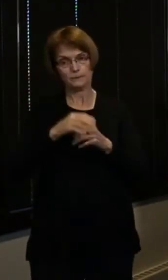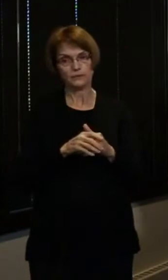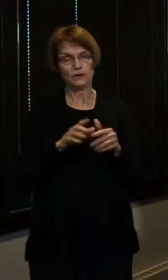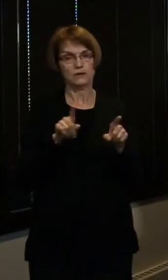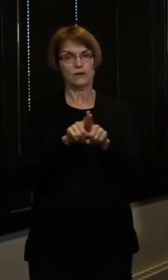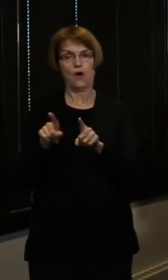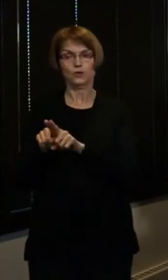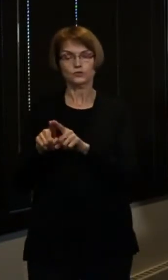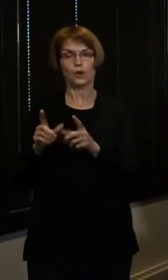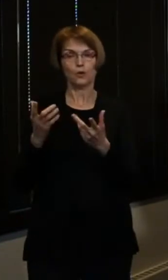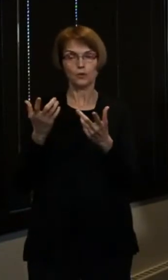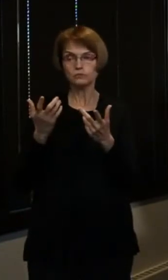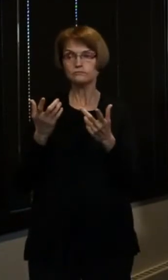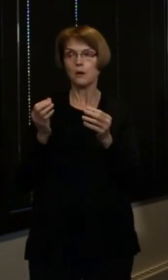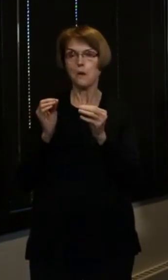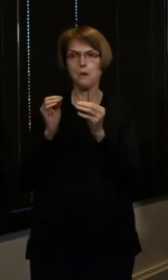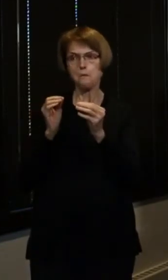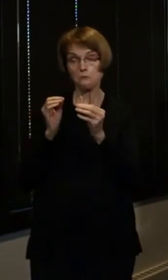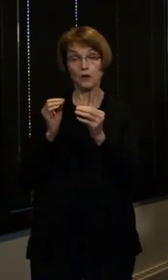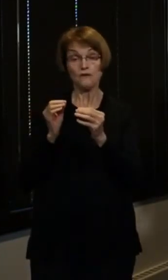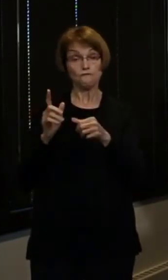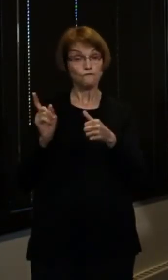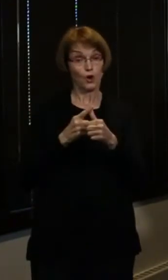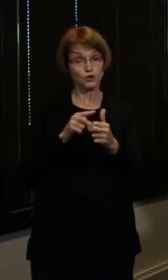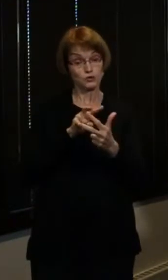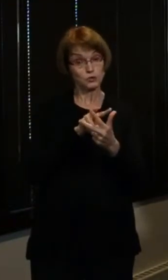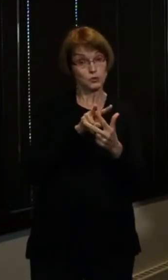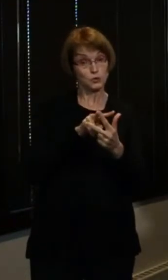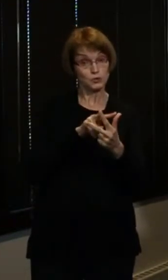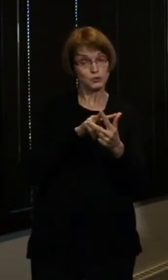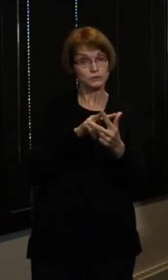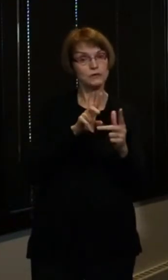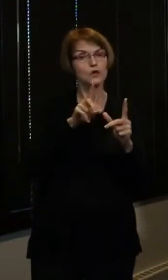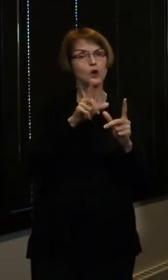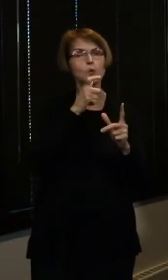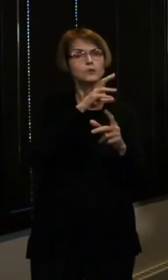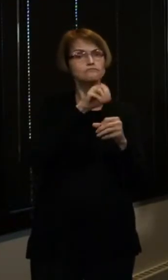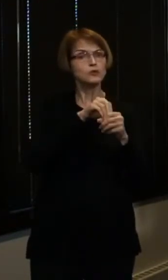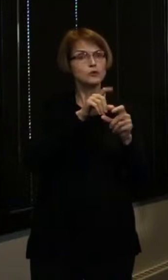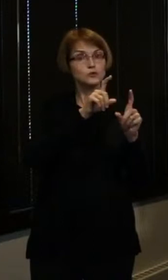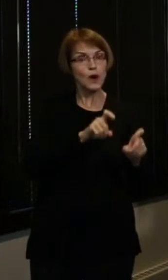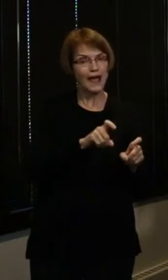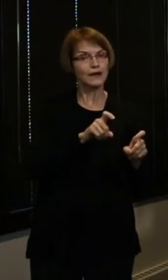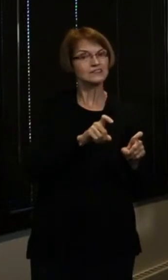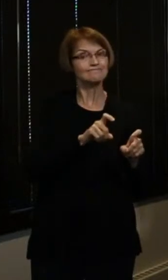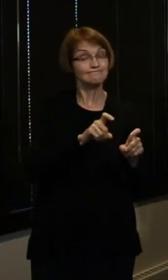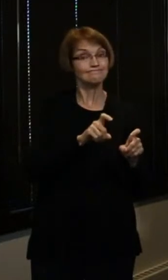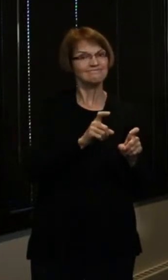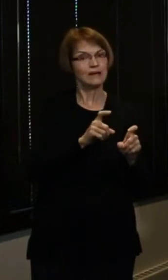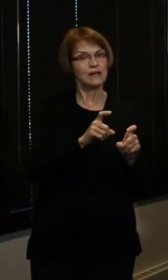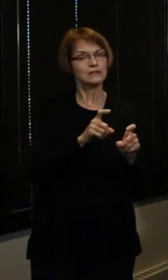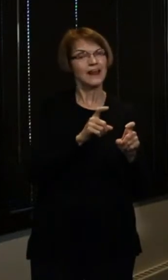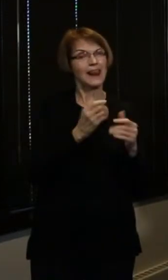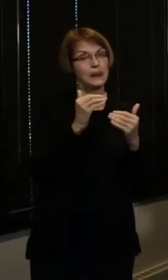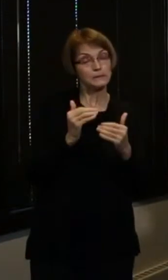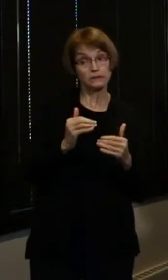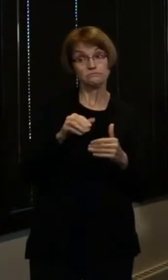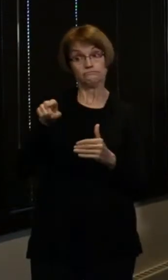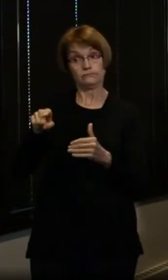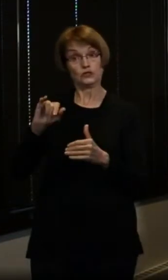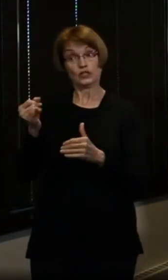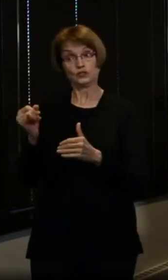in the trials. So they were much different in the Moderna and the Pfizer, not much different, but they were different